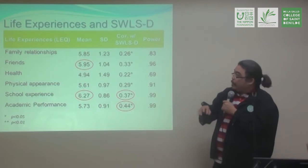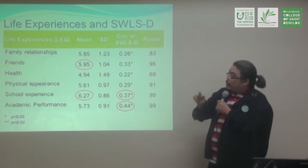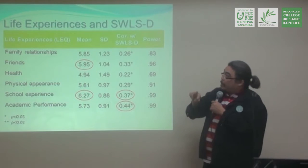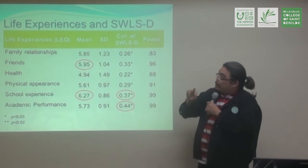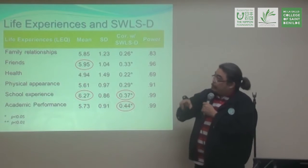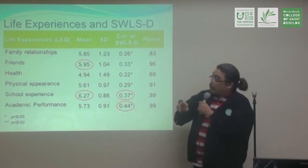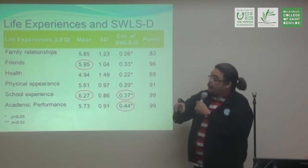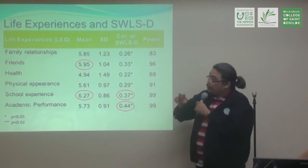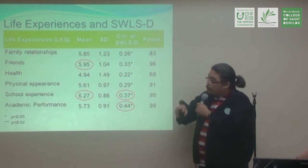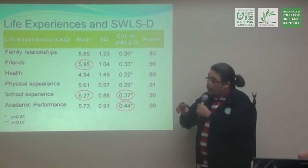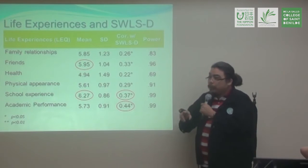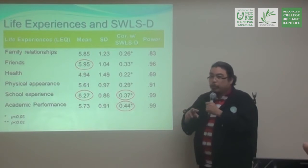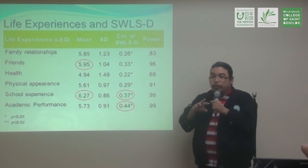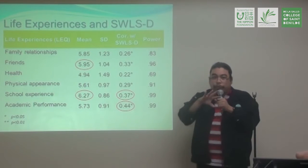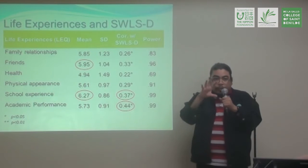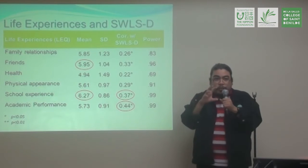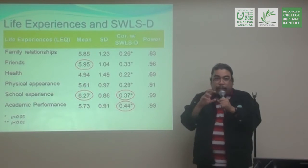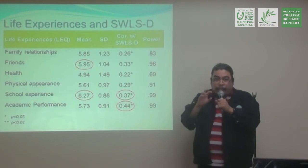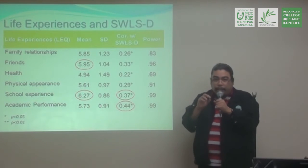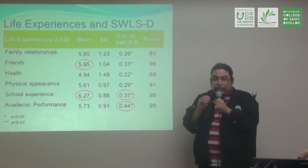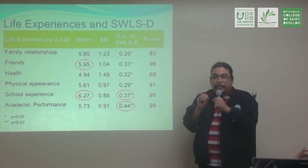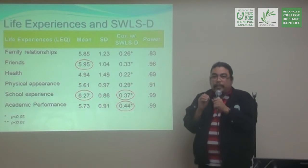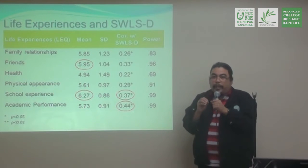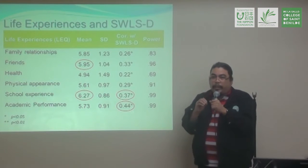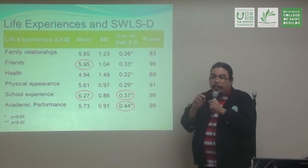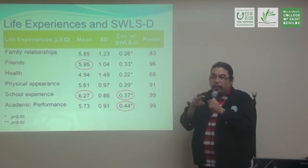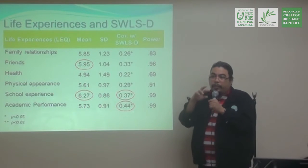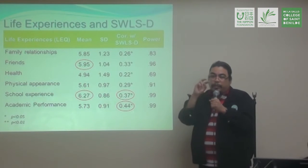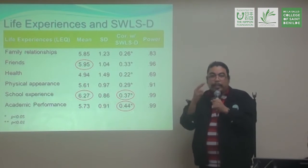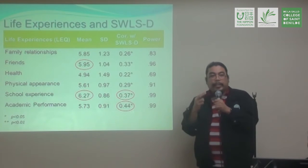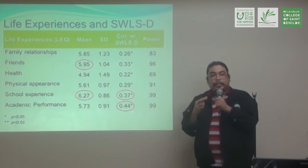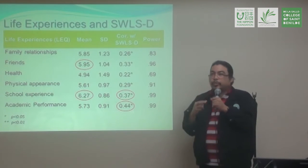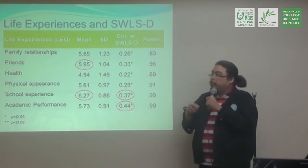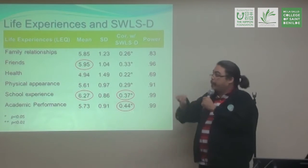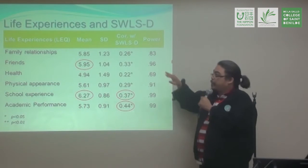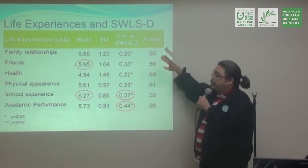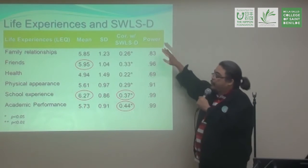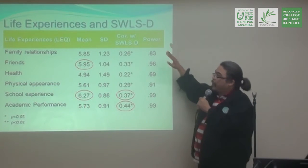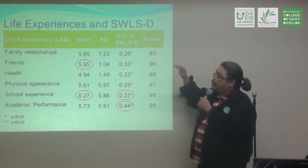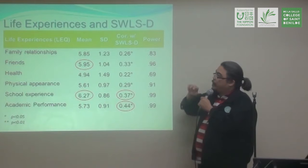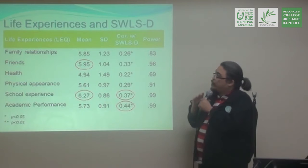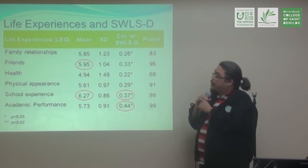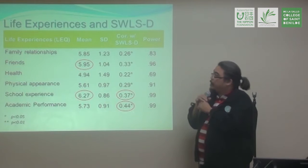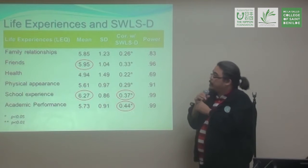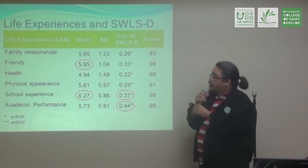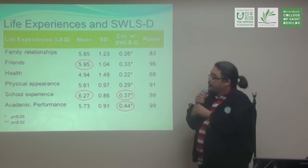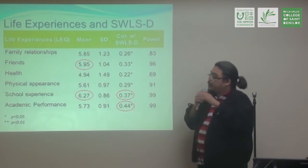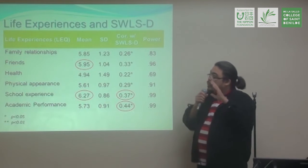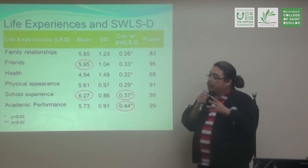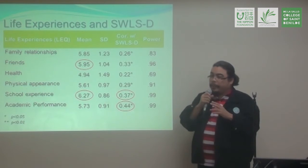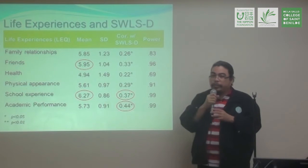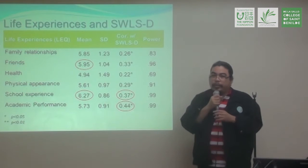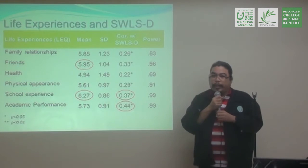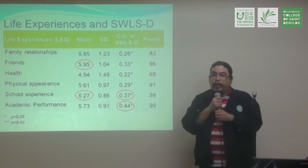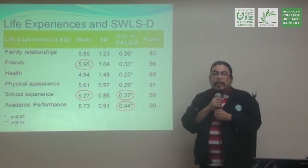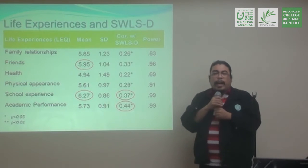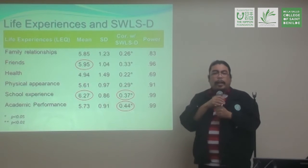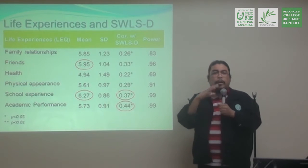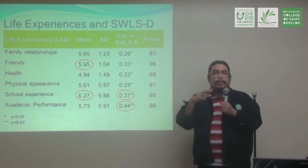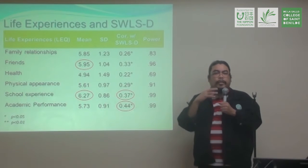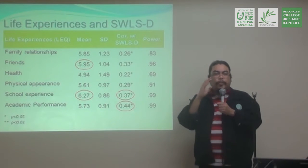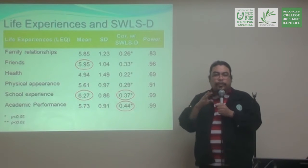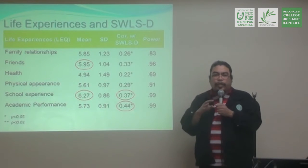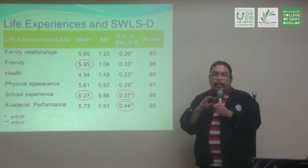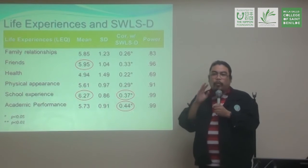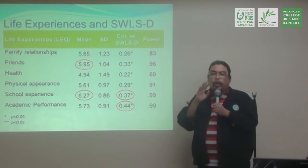Now, part 2 of the study, basically, or the second instrument is the life experiences questionnaire.